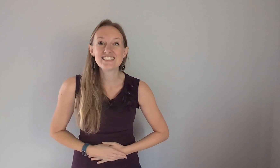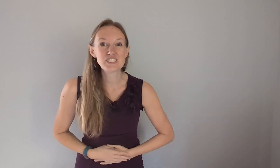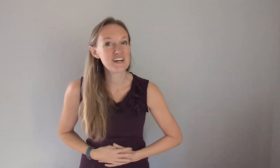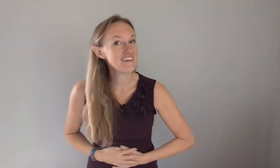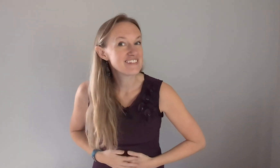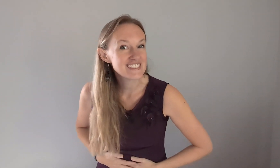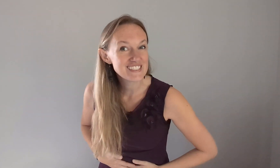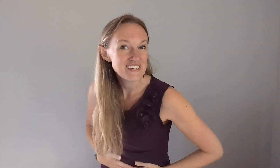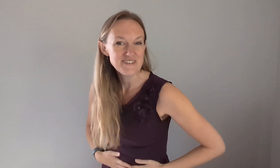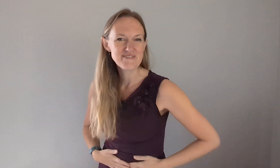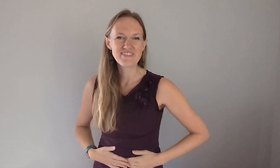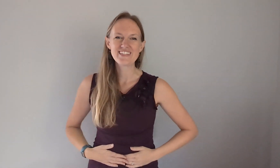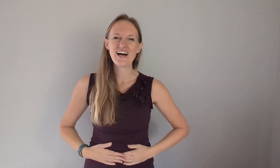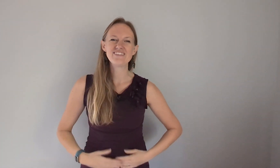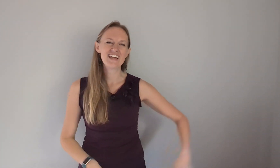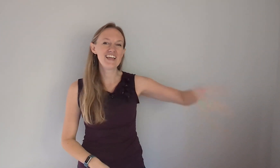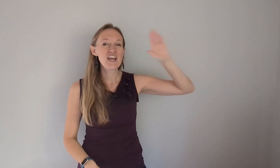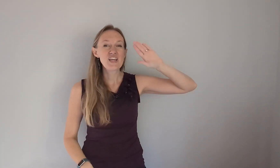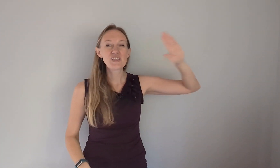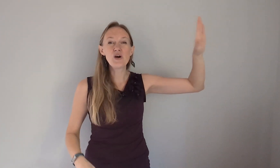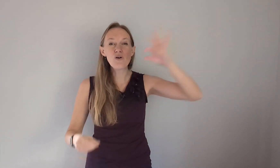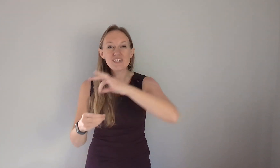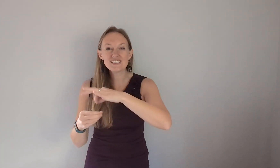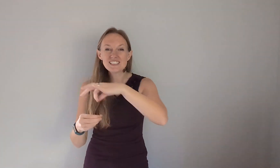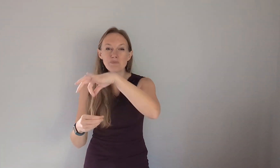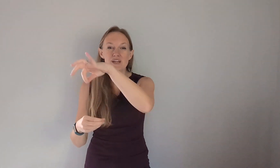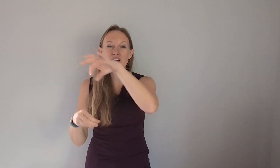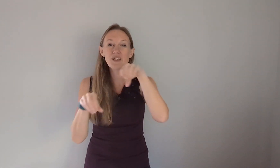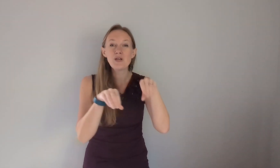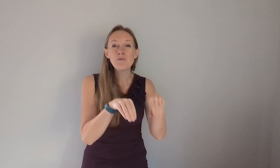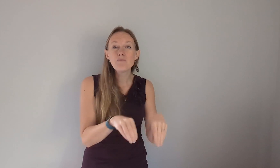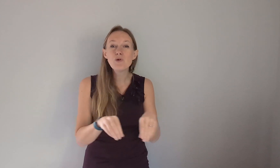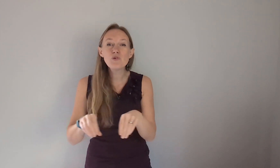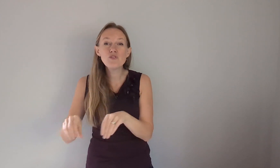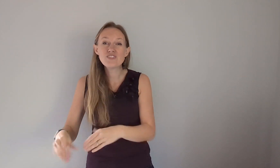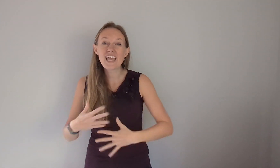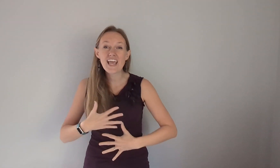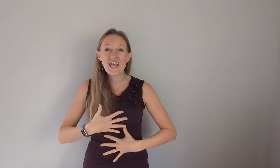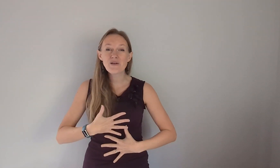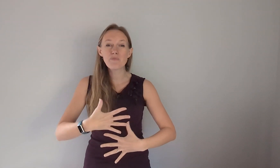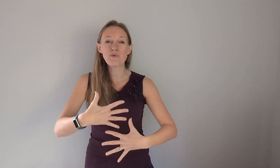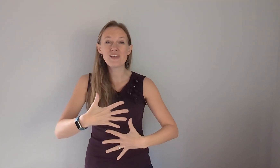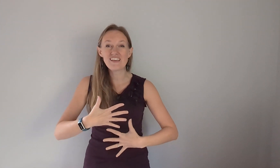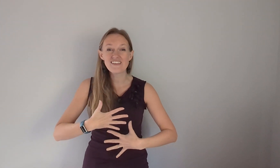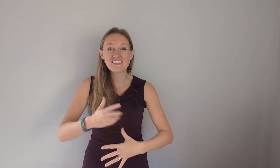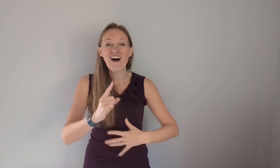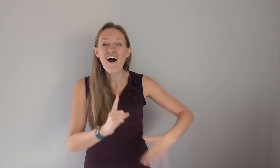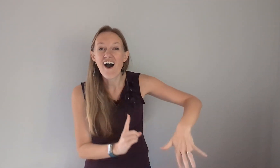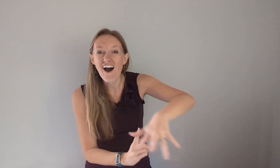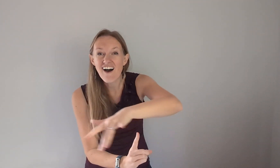Let's try verse 2 from the top. Okay, your spirit moves and breathes